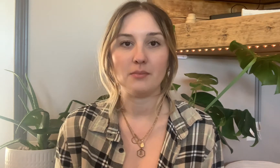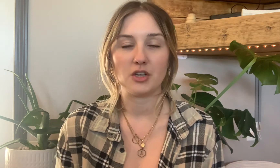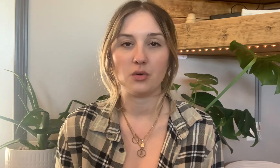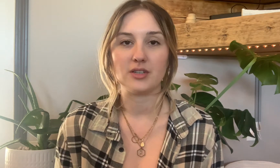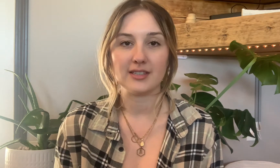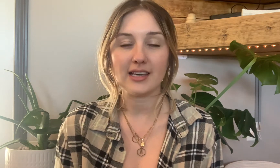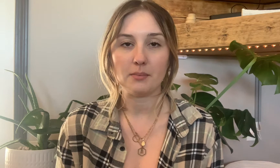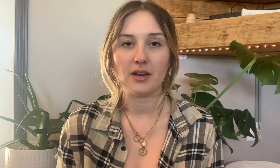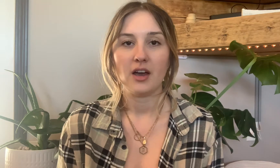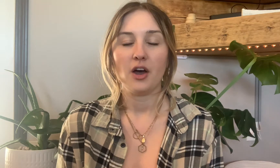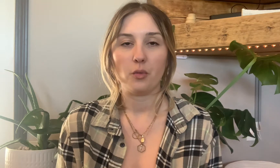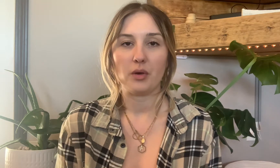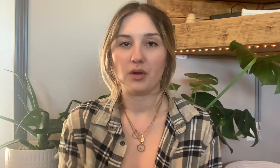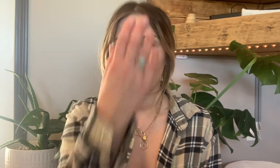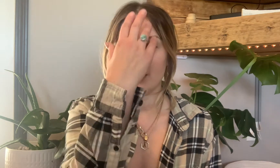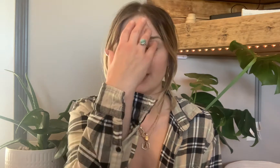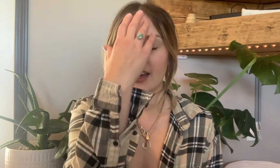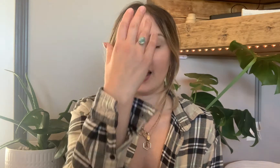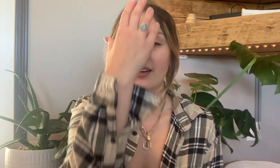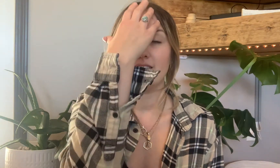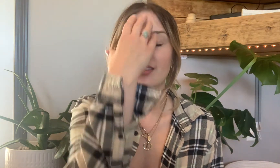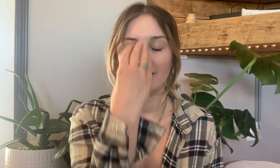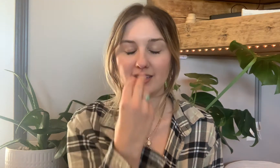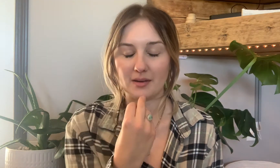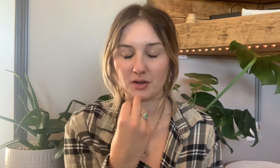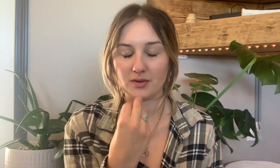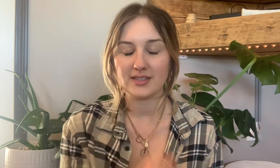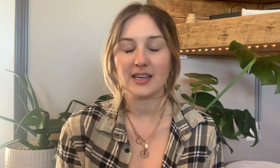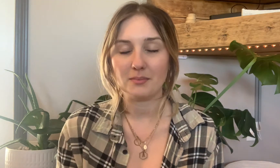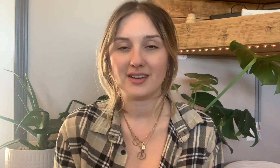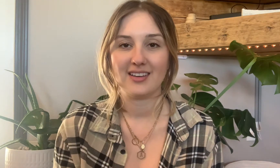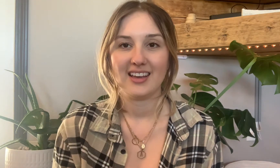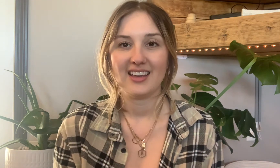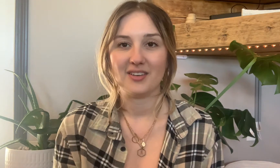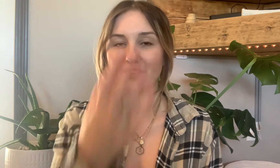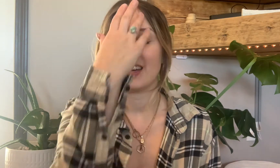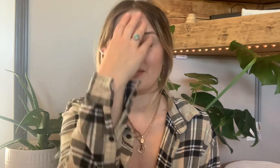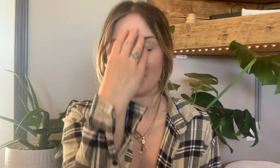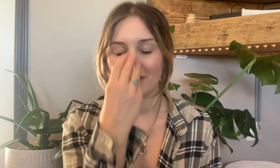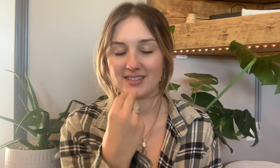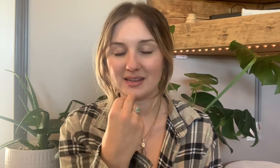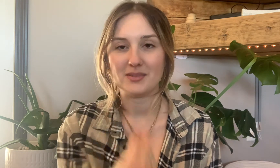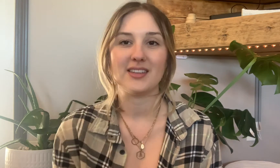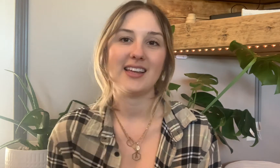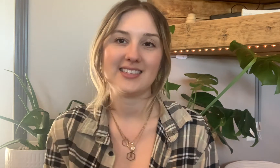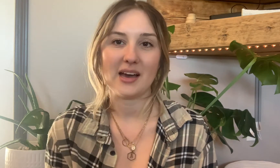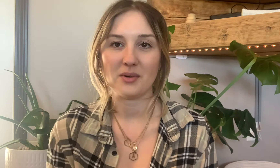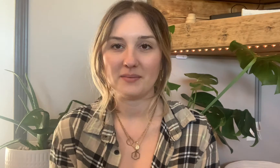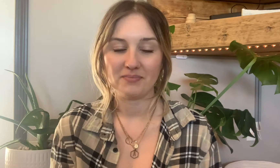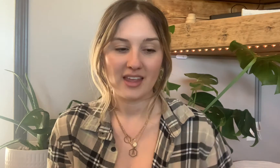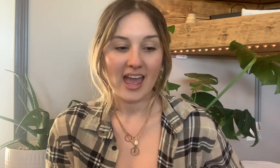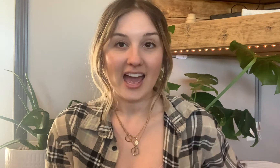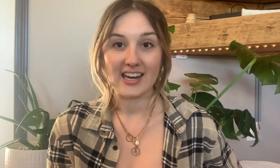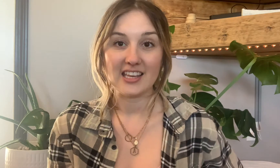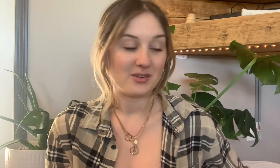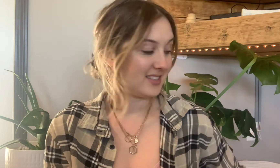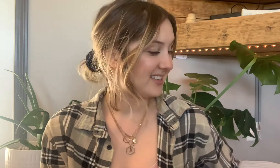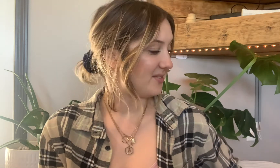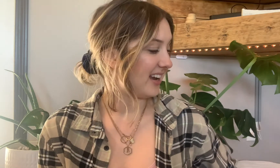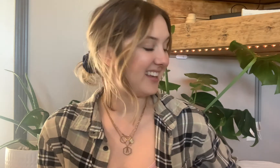go to sleep, we will sign, time to go to sleep. Time to go to sleep. So that's that one. And he uses it